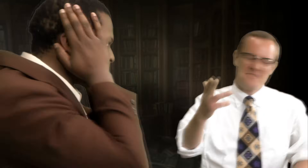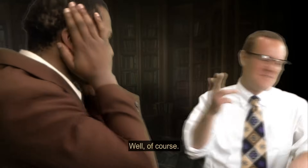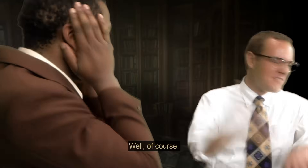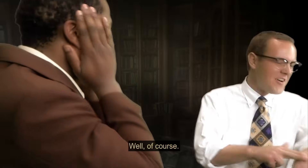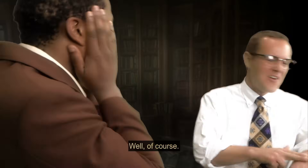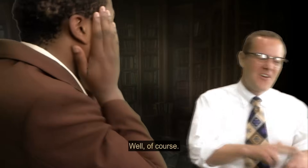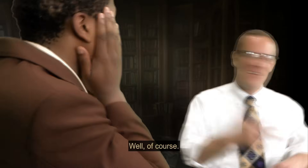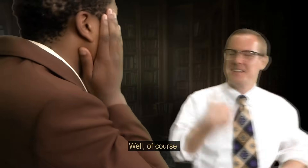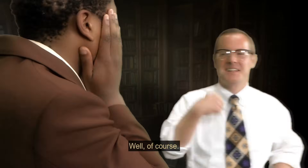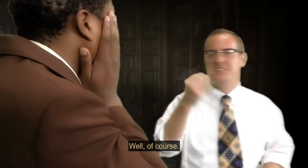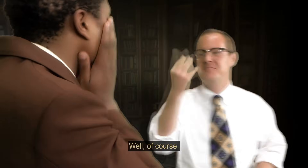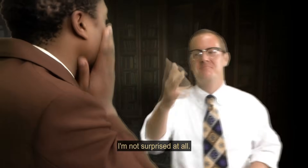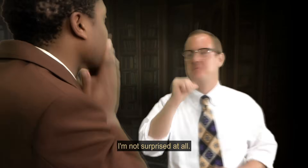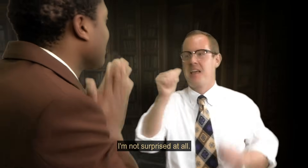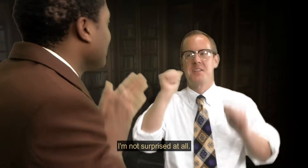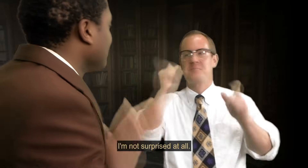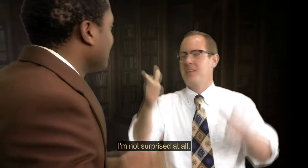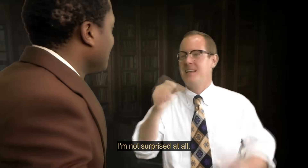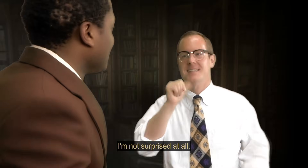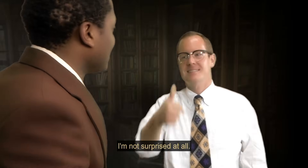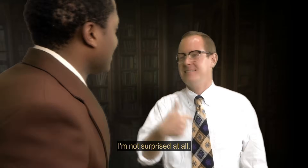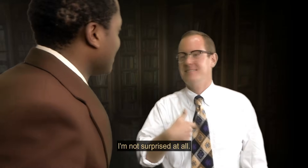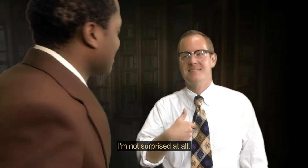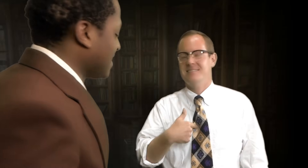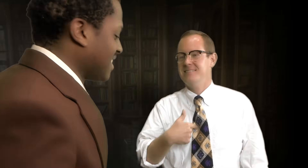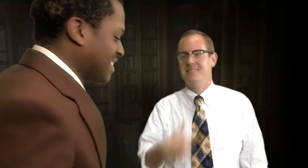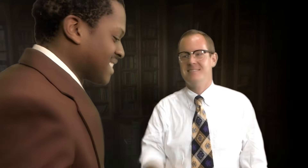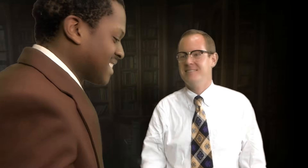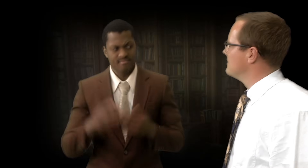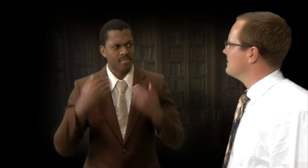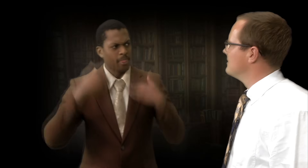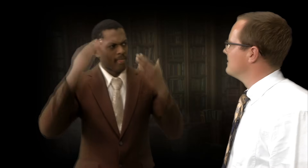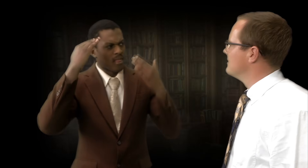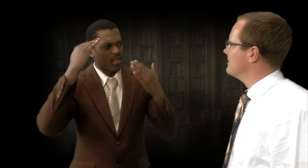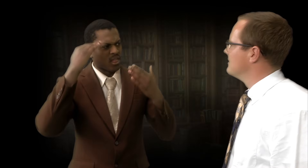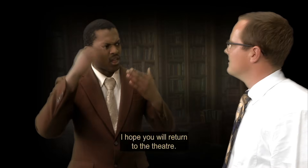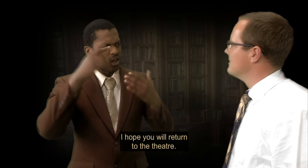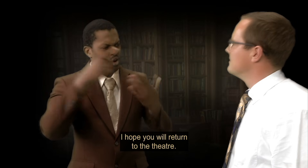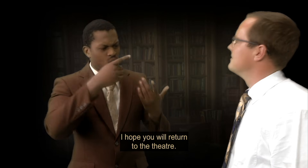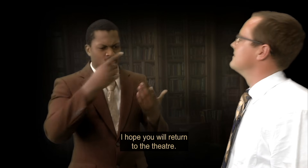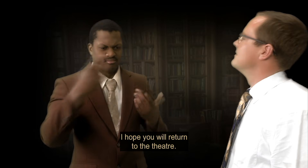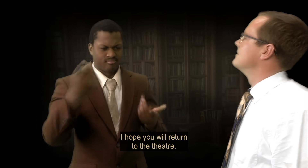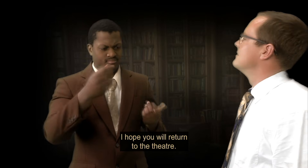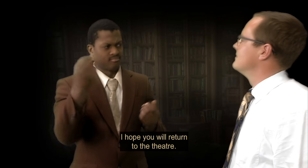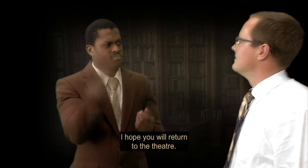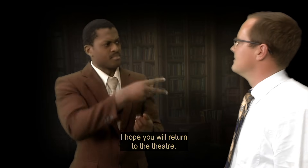Well, of course. I'm not surprised at all. I hope you will return to the theater.